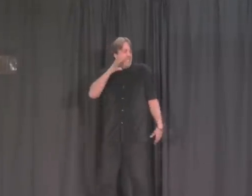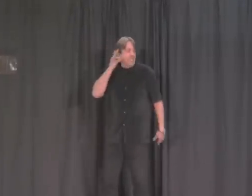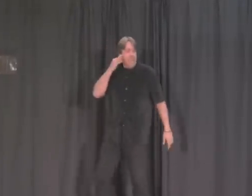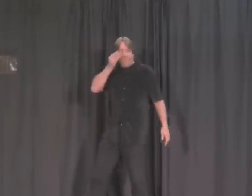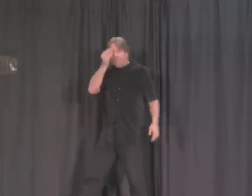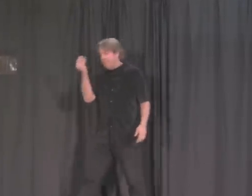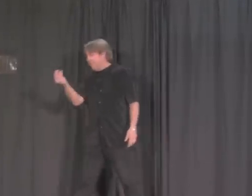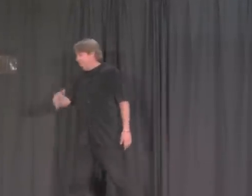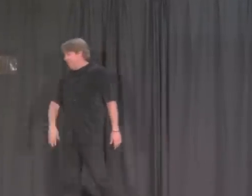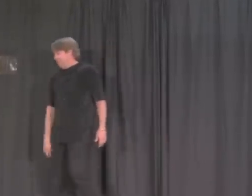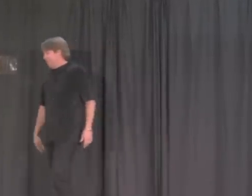My dad hates cats.